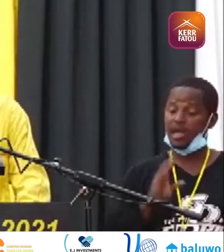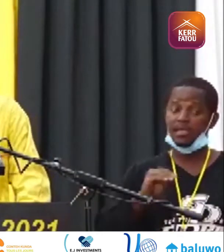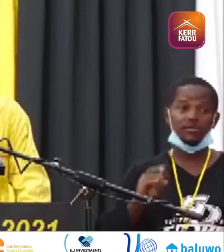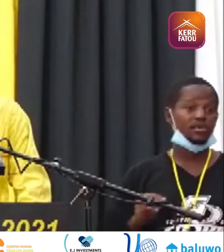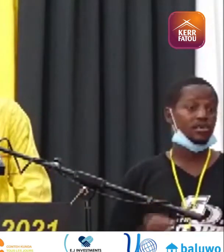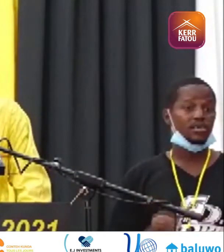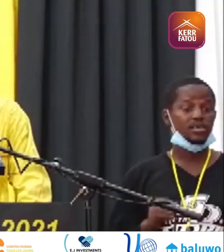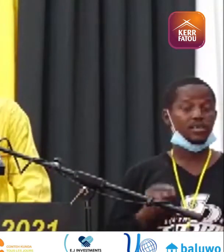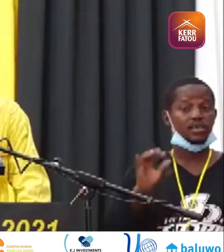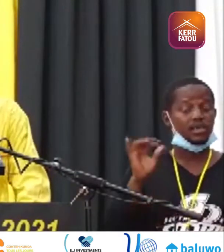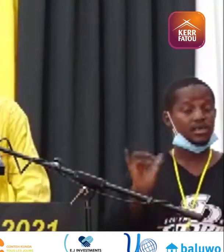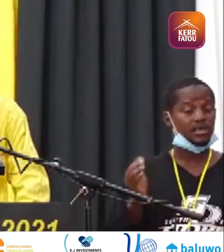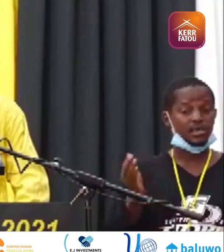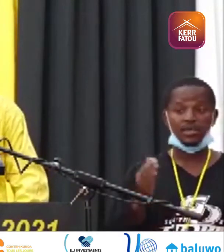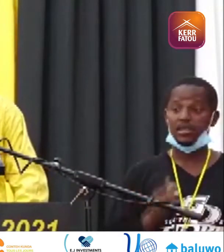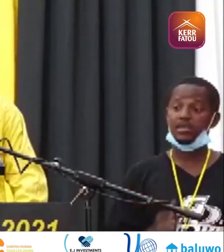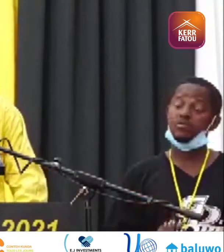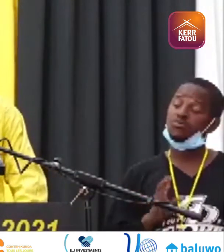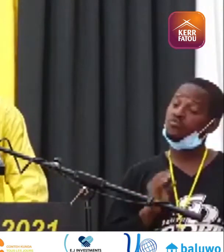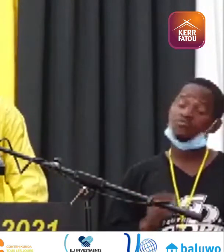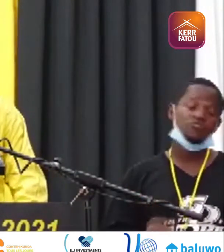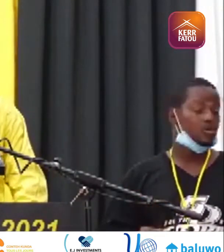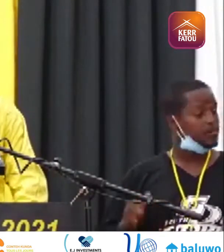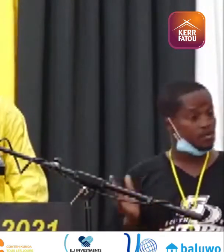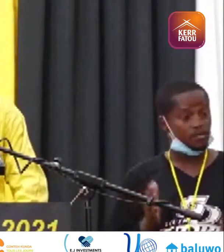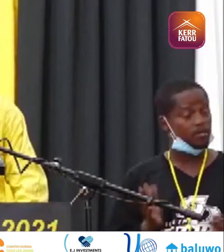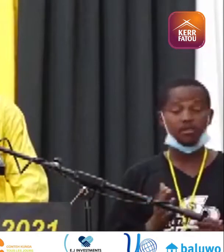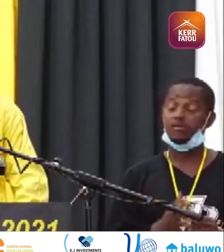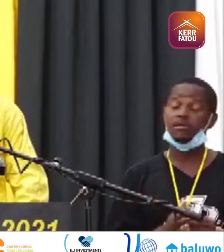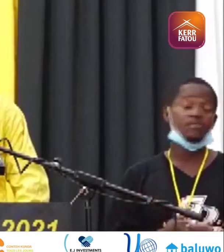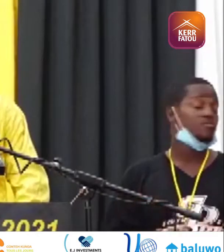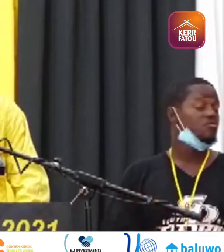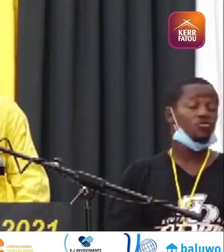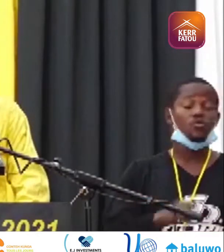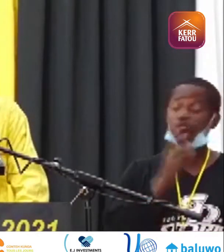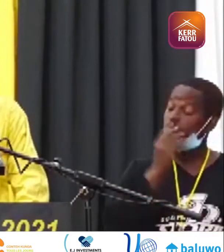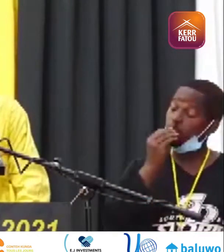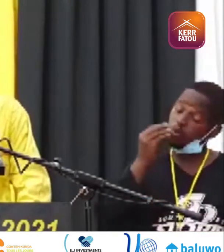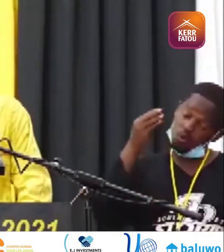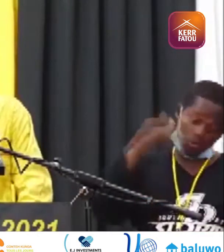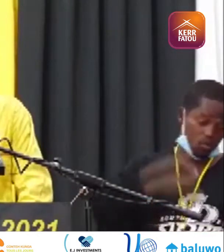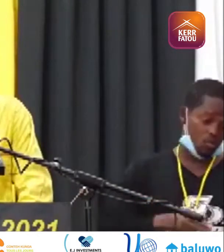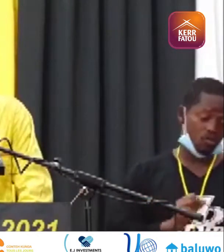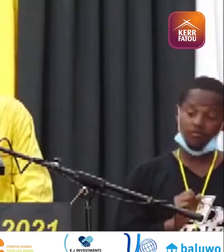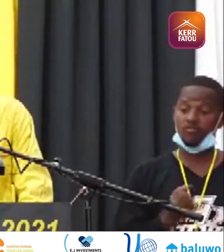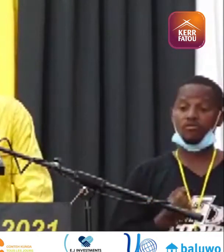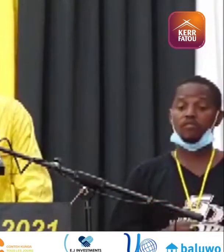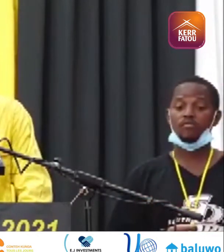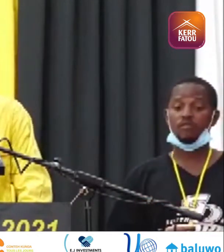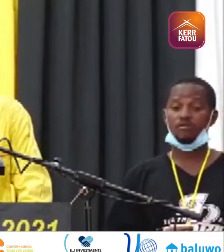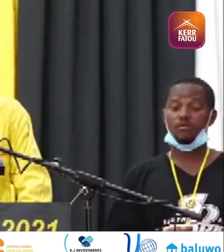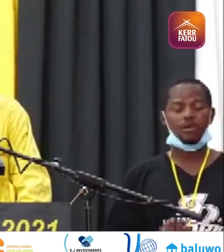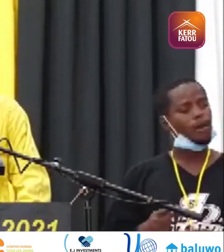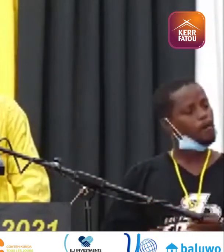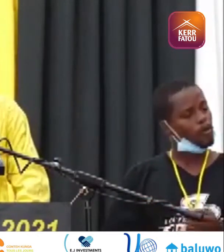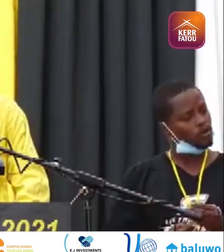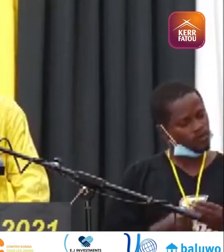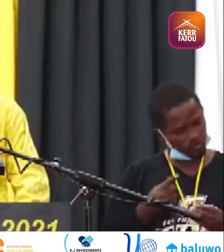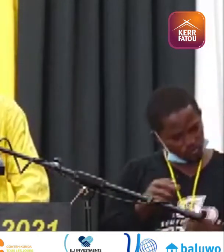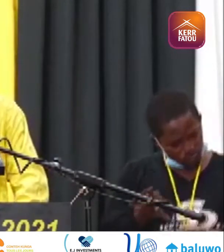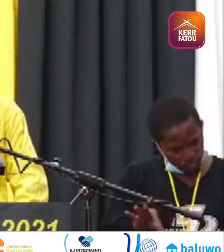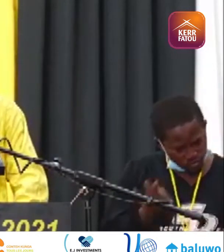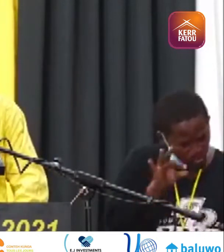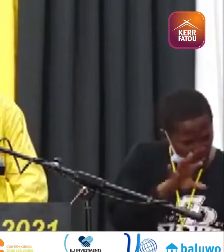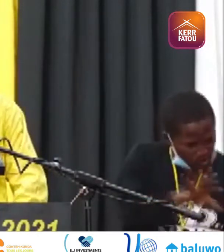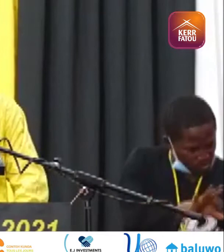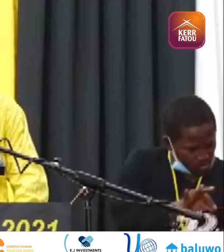activity nyin sangtam bilalu yeminke ninkomba fola jang te bola jambi bari wol kono ku kum mayari ngolu